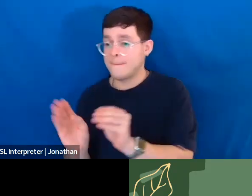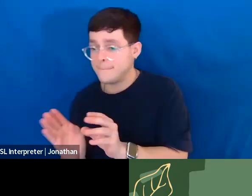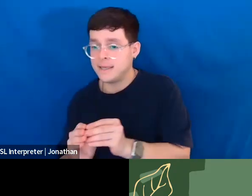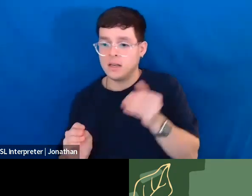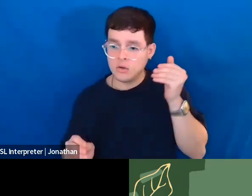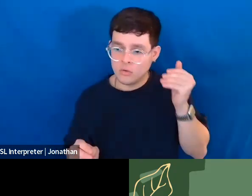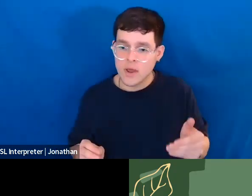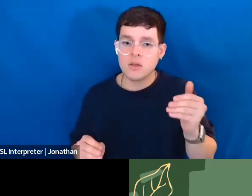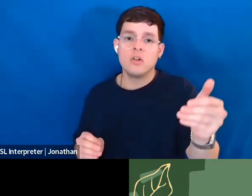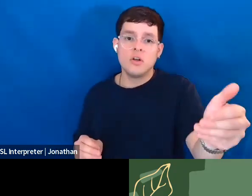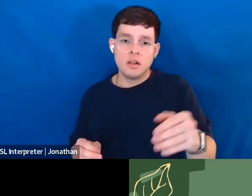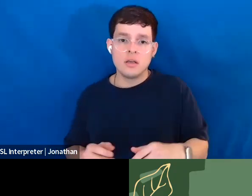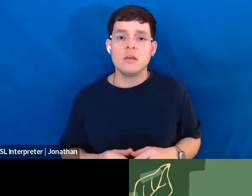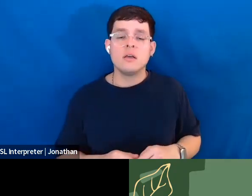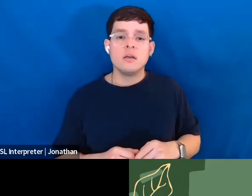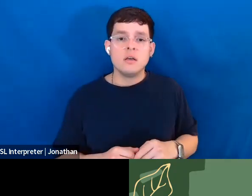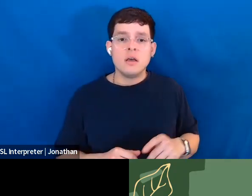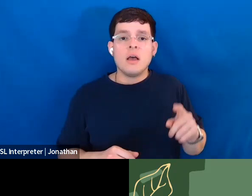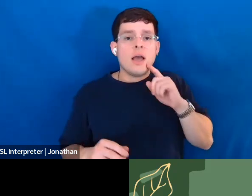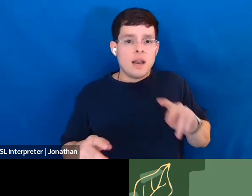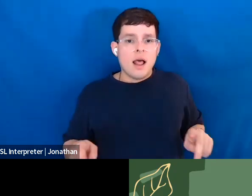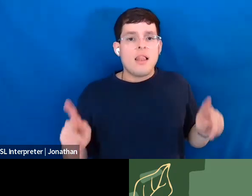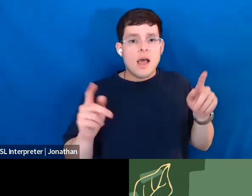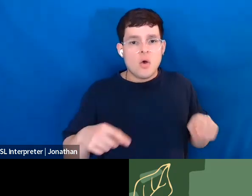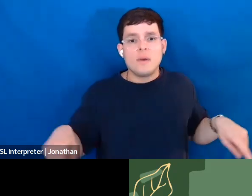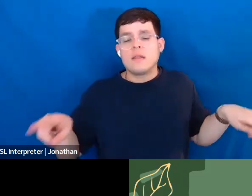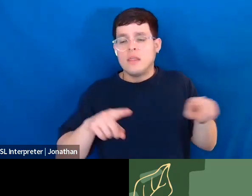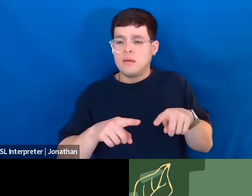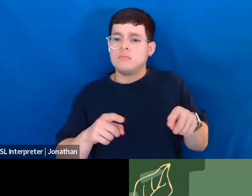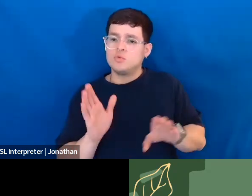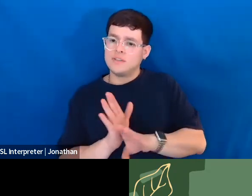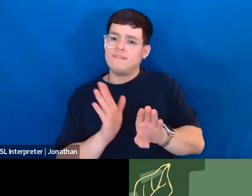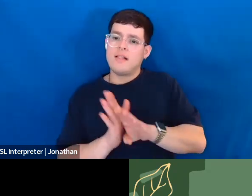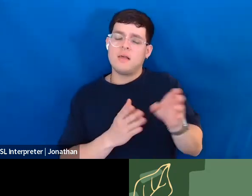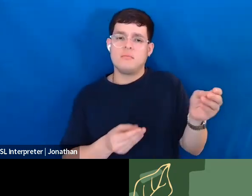regularly and allowing groups to develop organically.